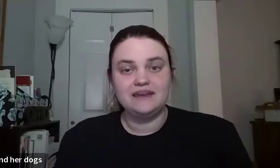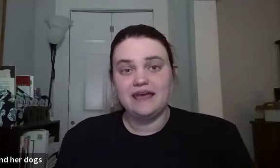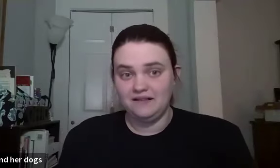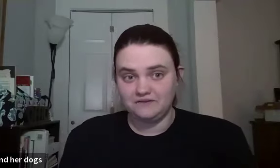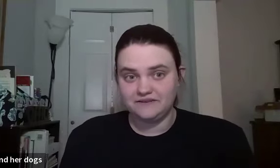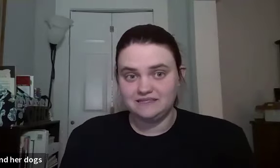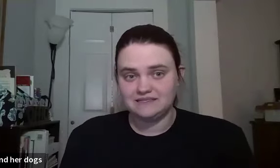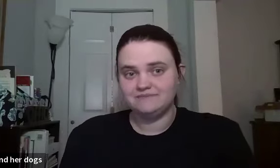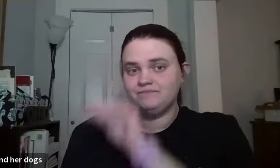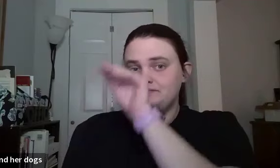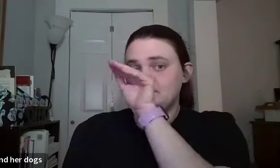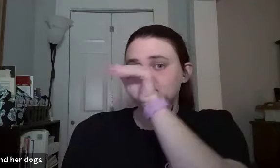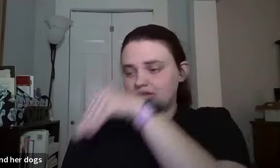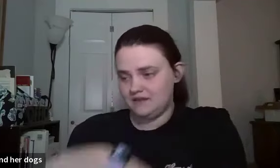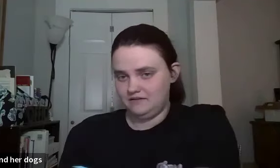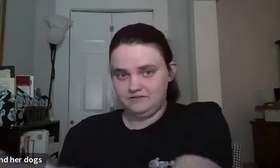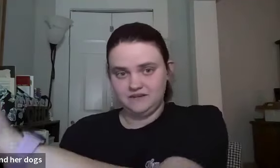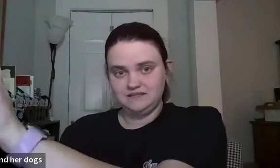Then elephant. Elephant.